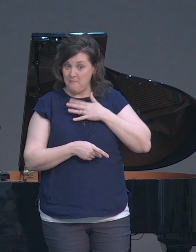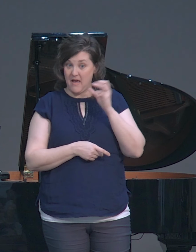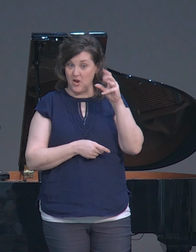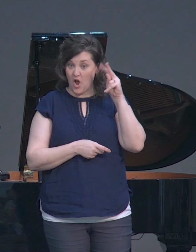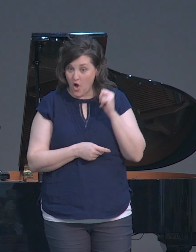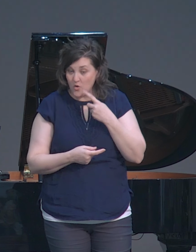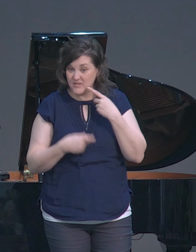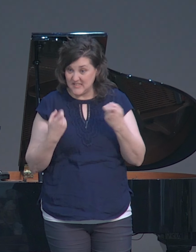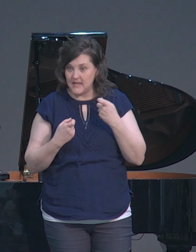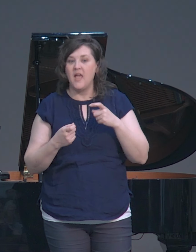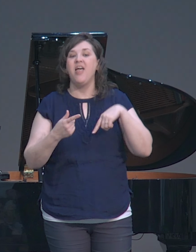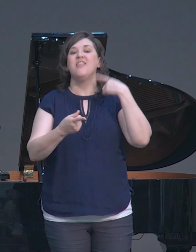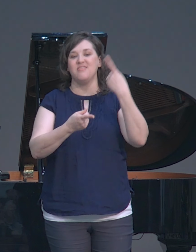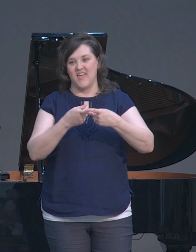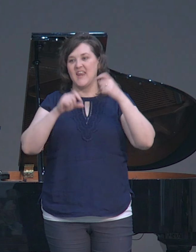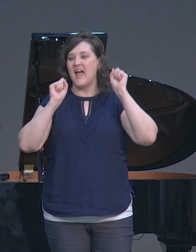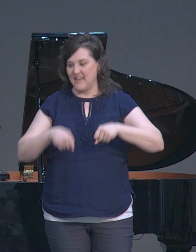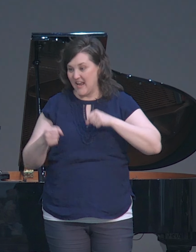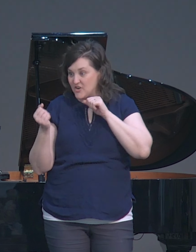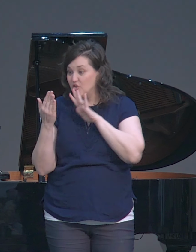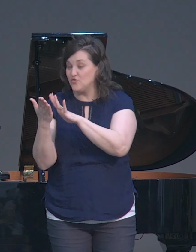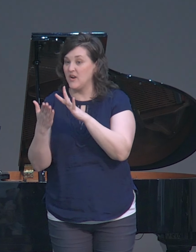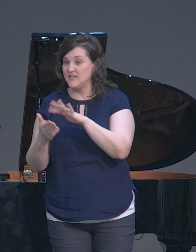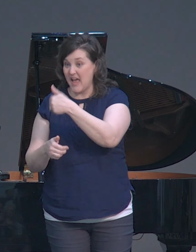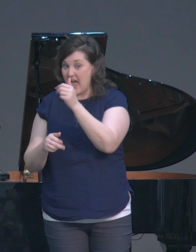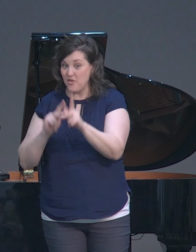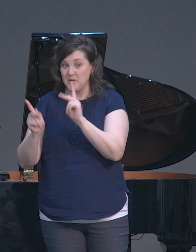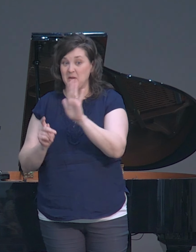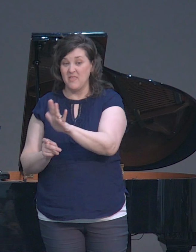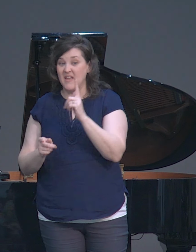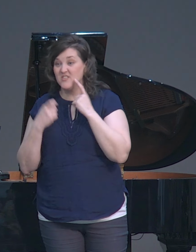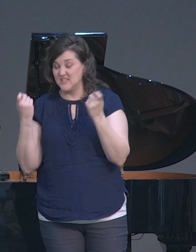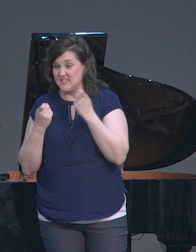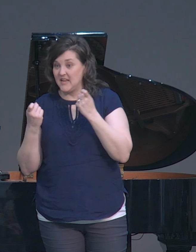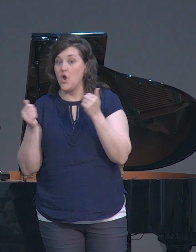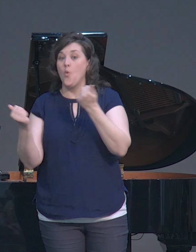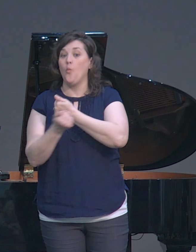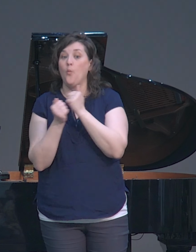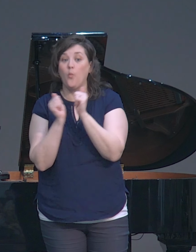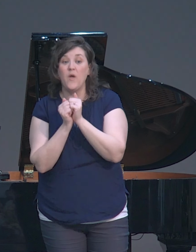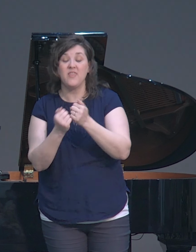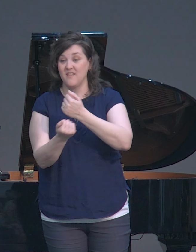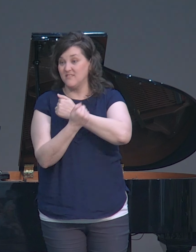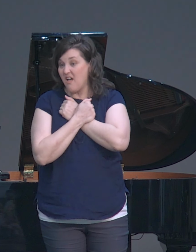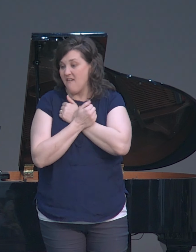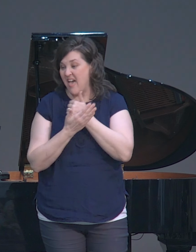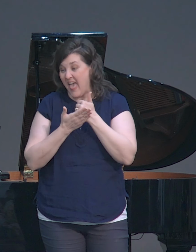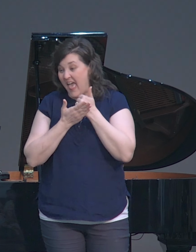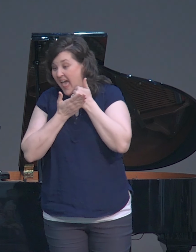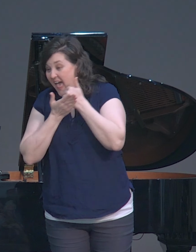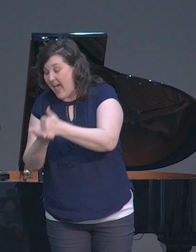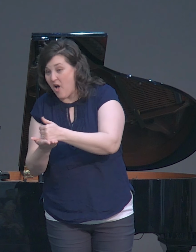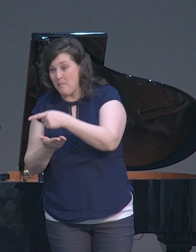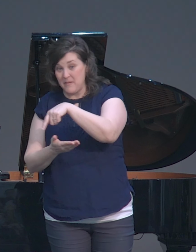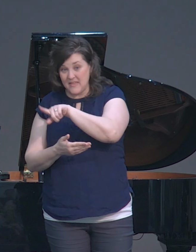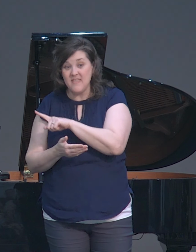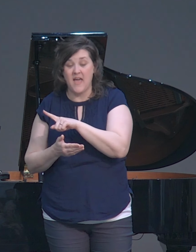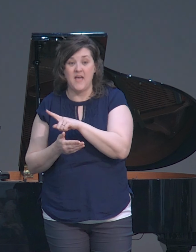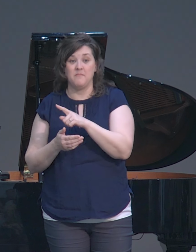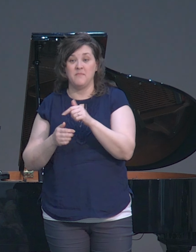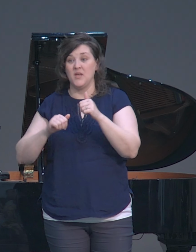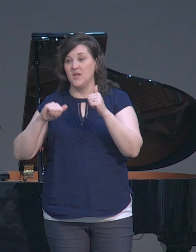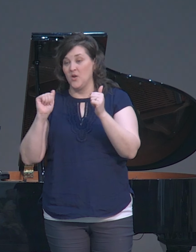to address the sins of others in love. And yes, helping my brother with his sin is